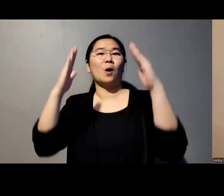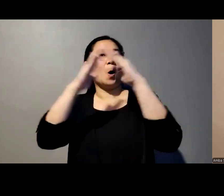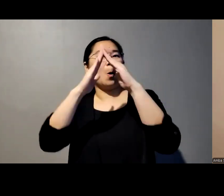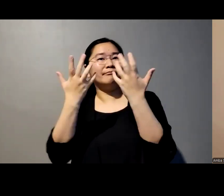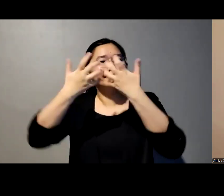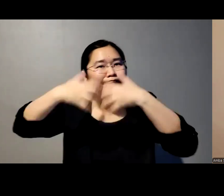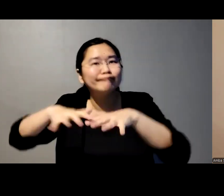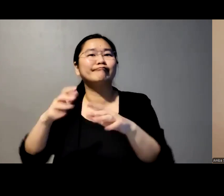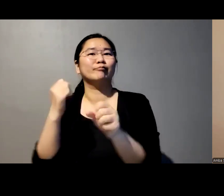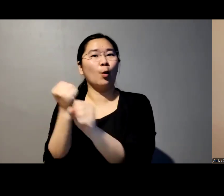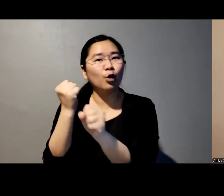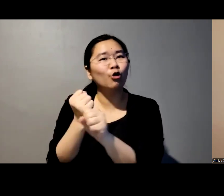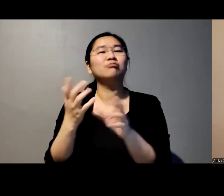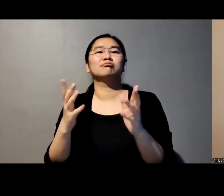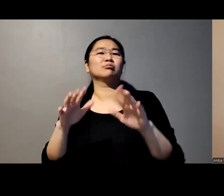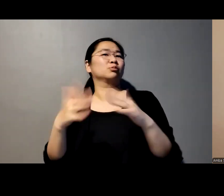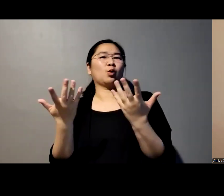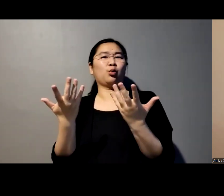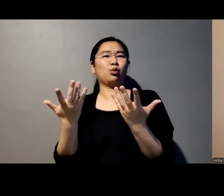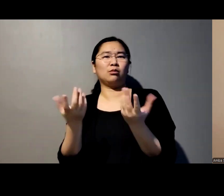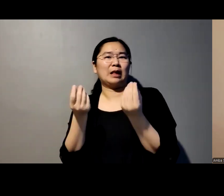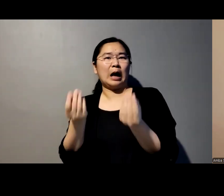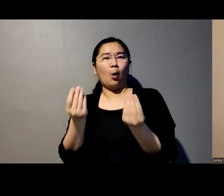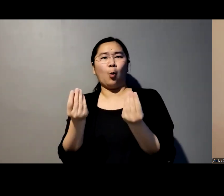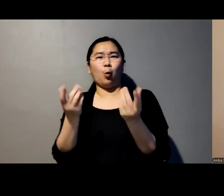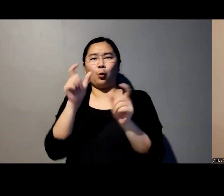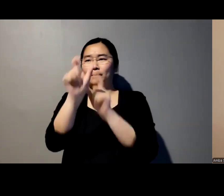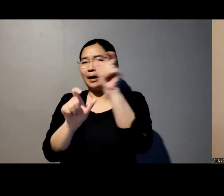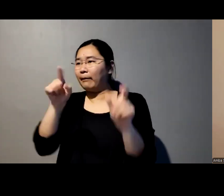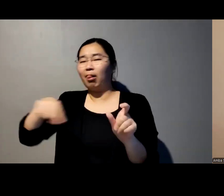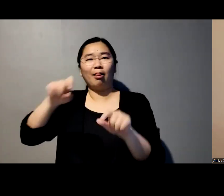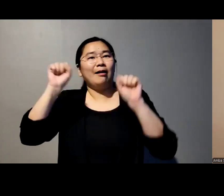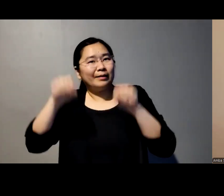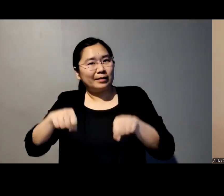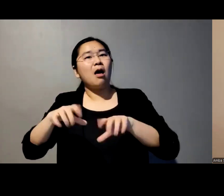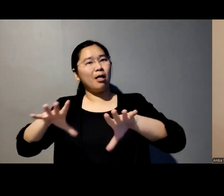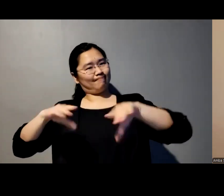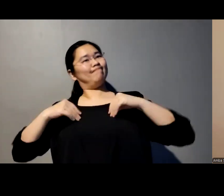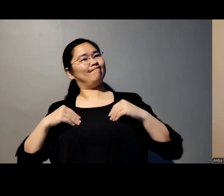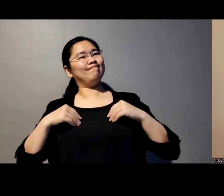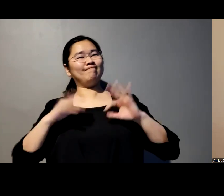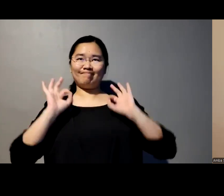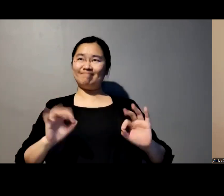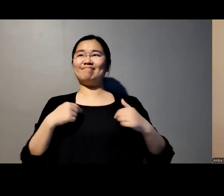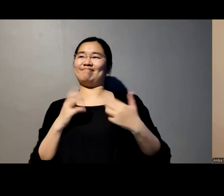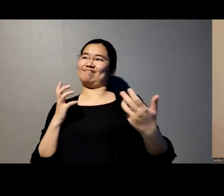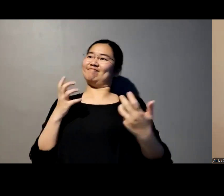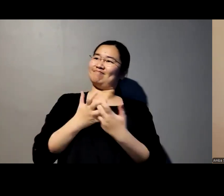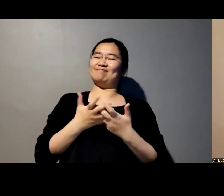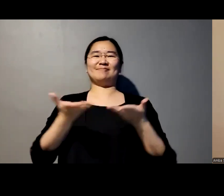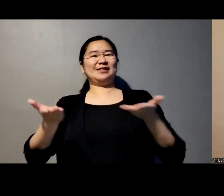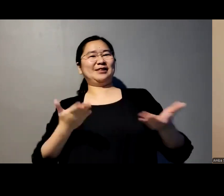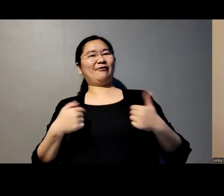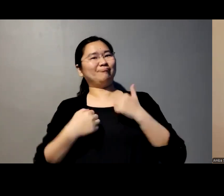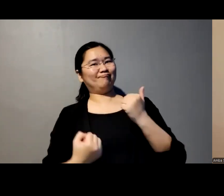to take back and advocate on in your respective contexts, and to get countries to sign on if